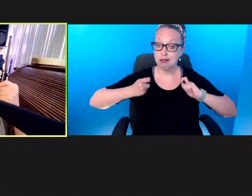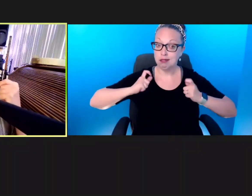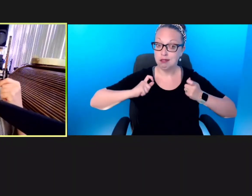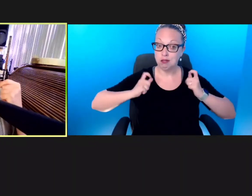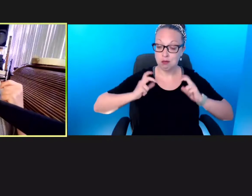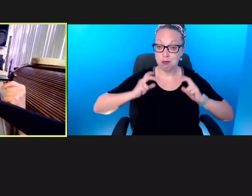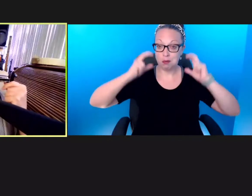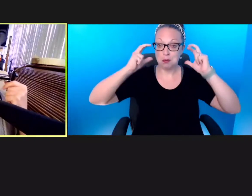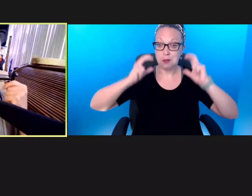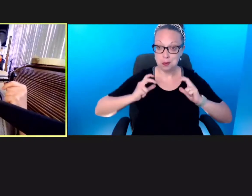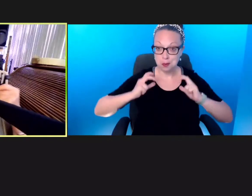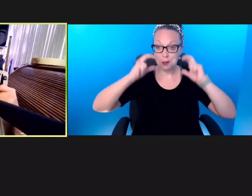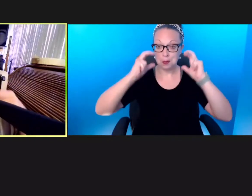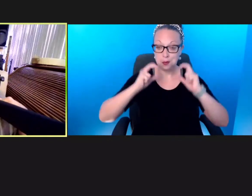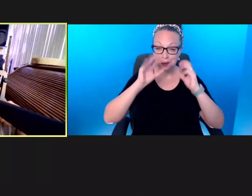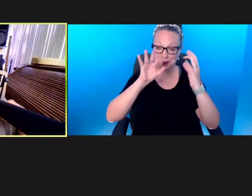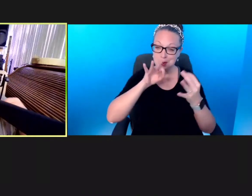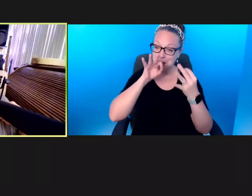many,